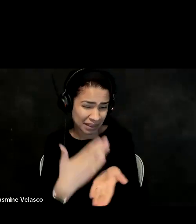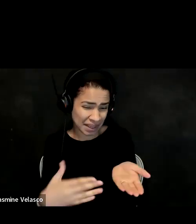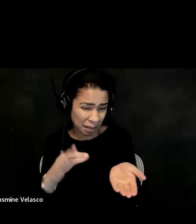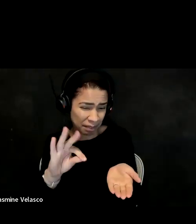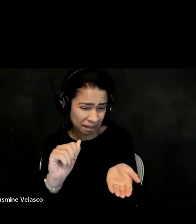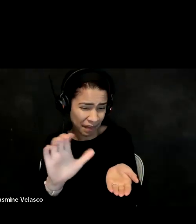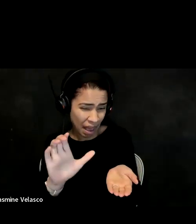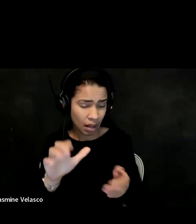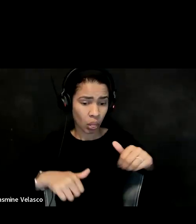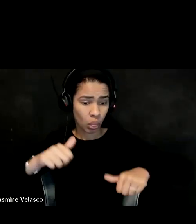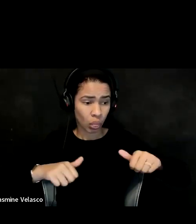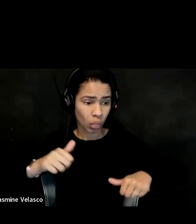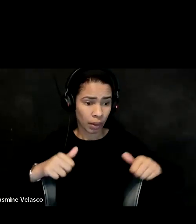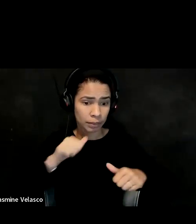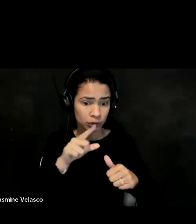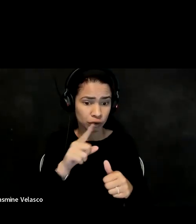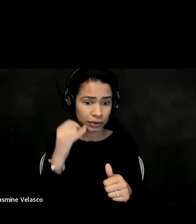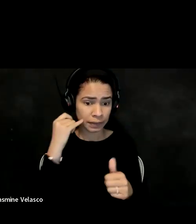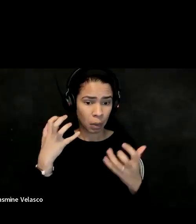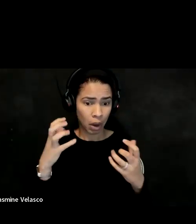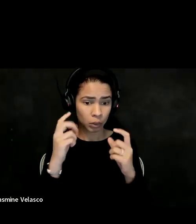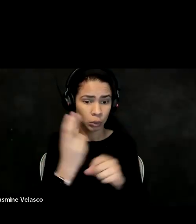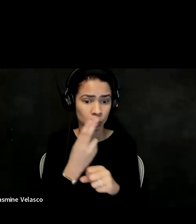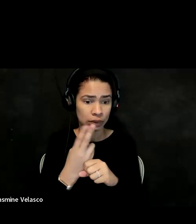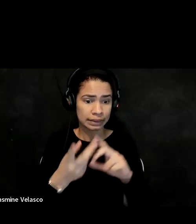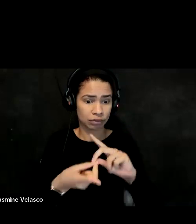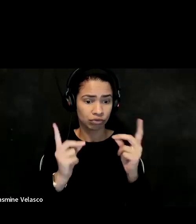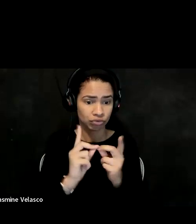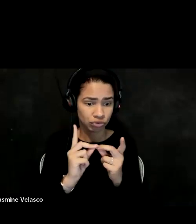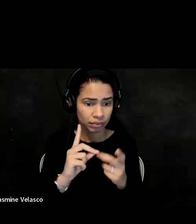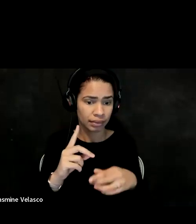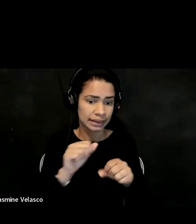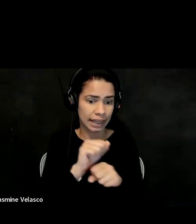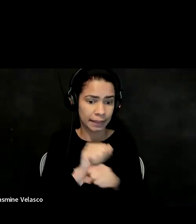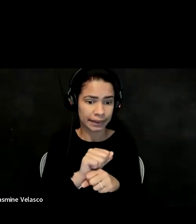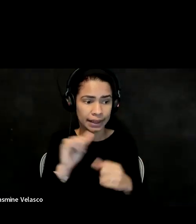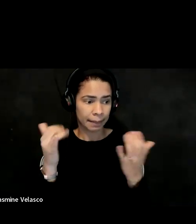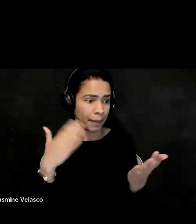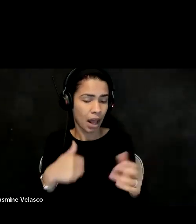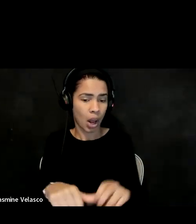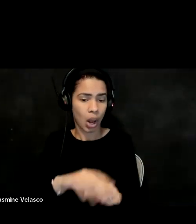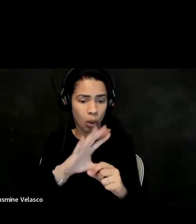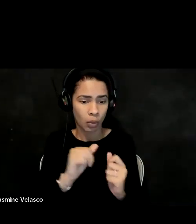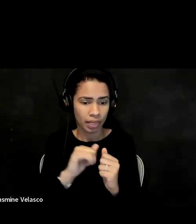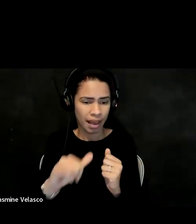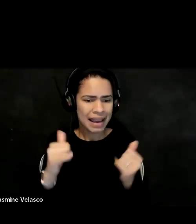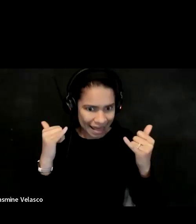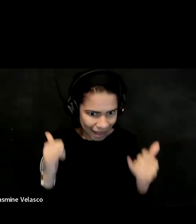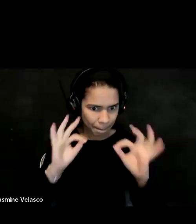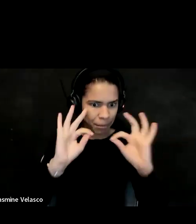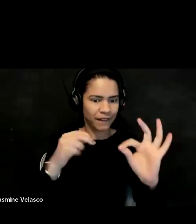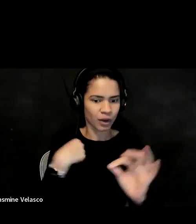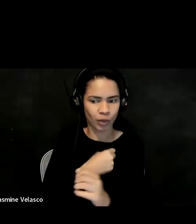implement digitally inflected assignments, right? They're like, I don't know the first thing about doing video. They don't need to. That's why we exist.